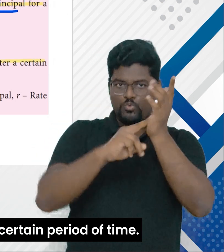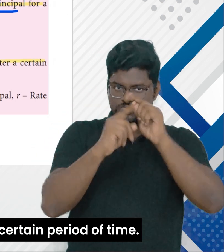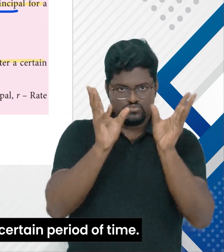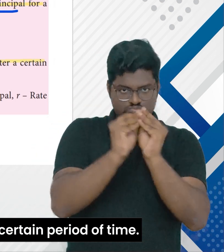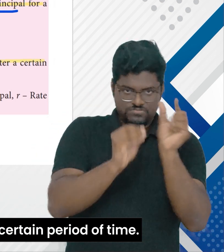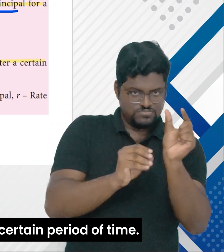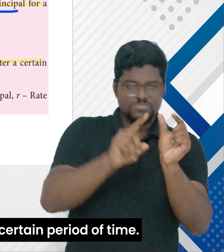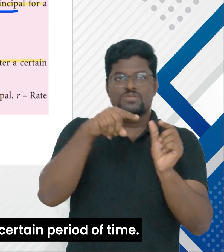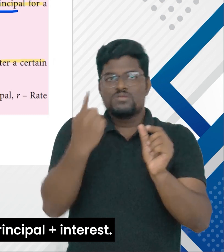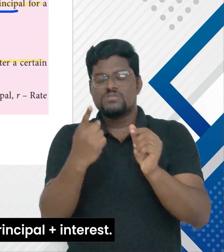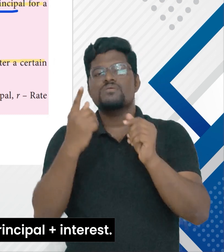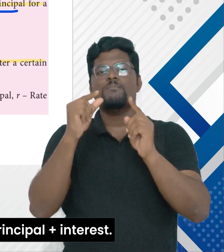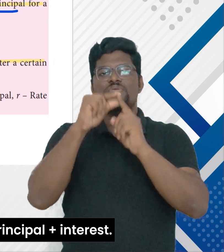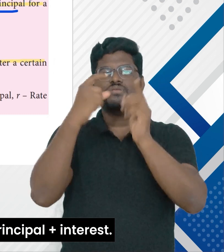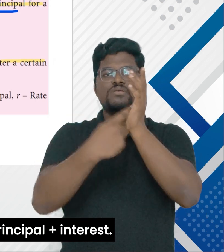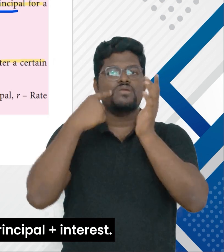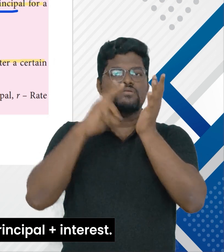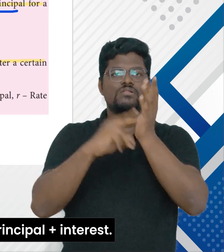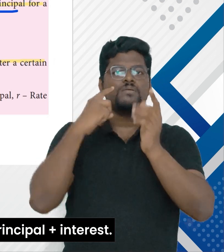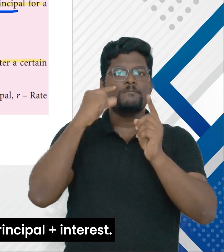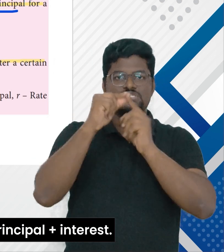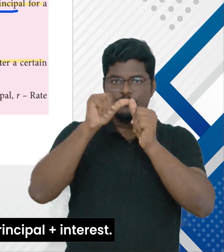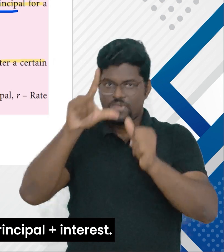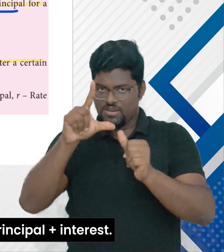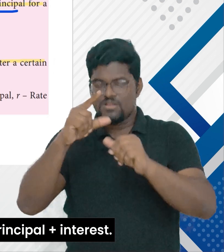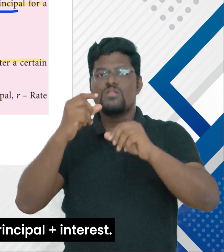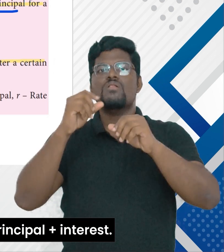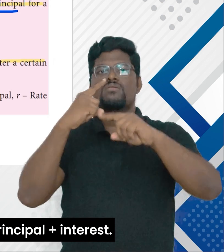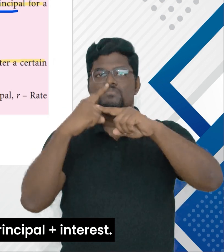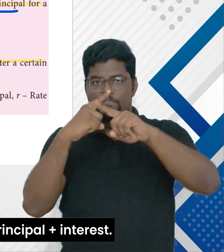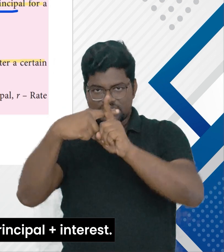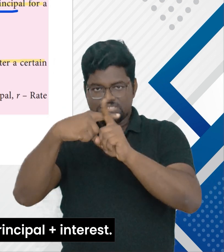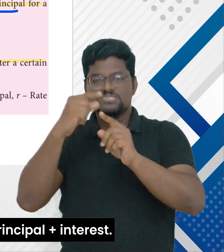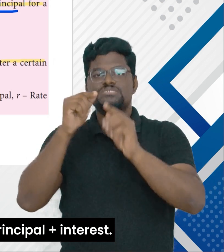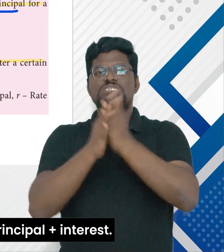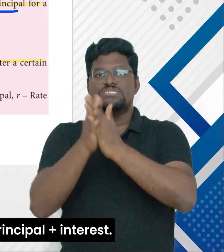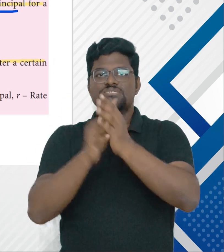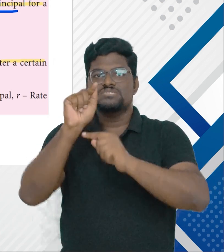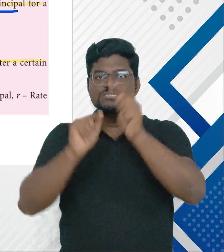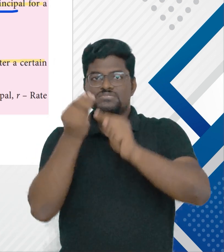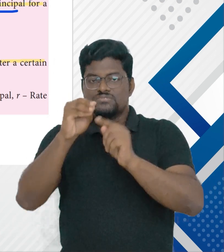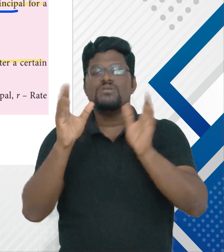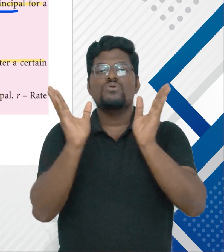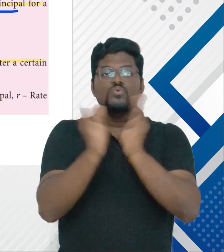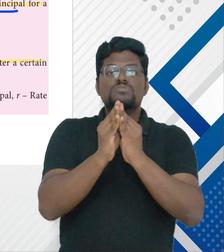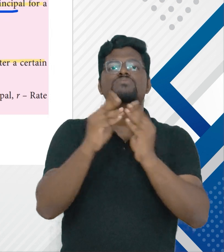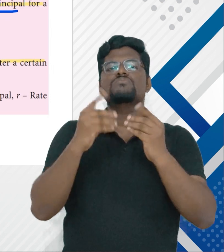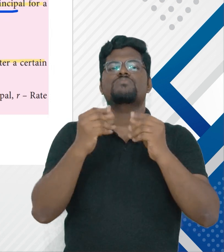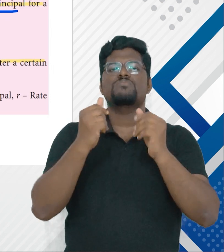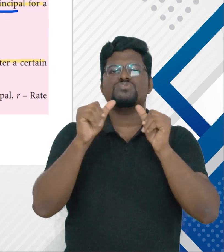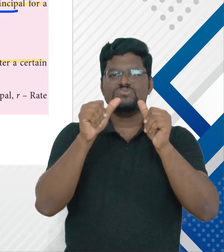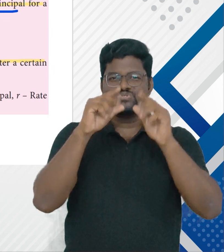certain period of time. It is found by using amount, principal plus interest.